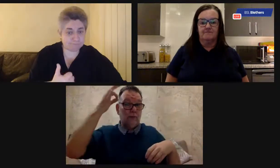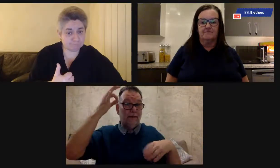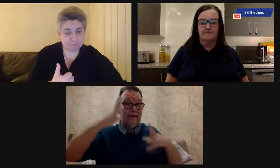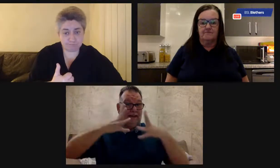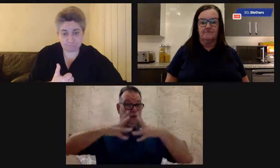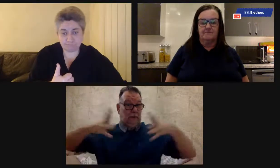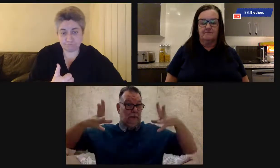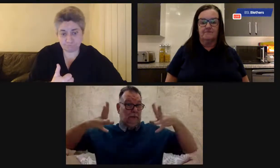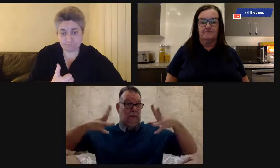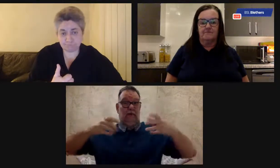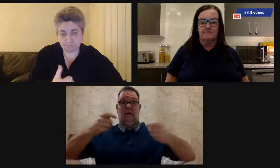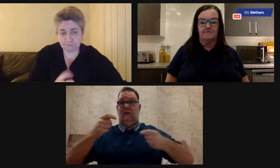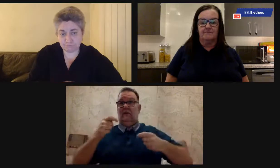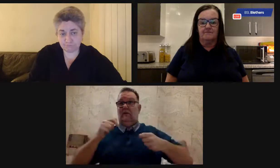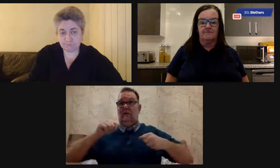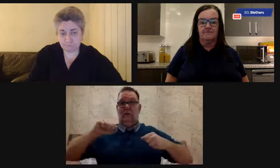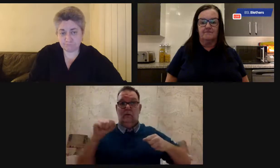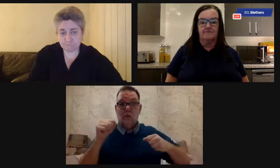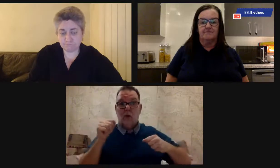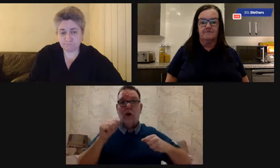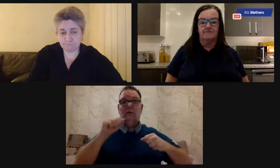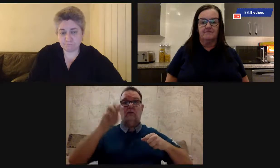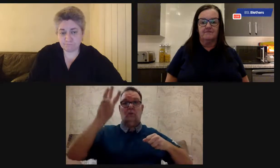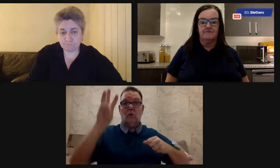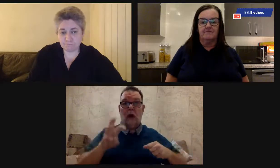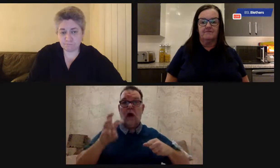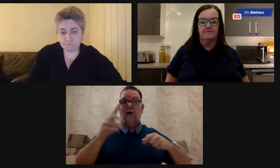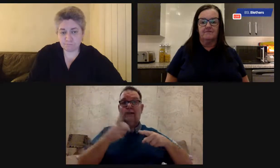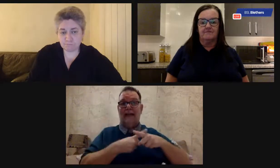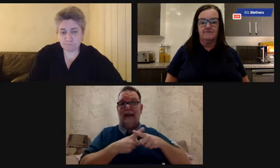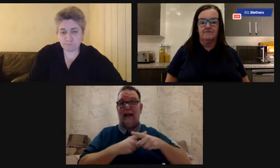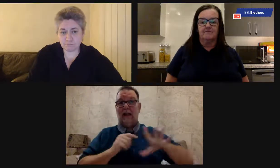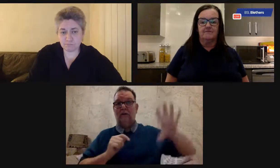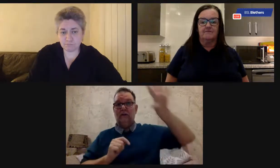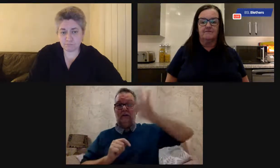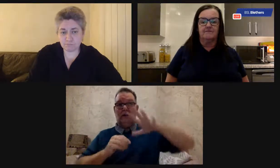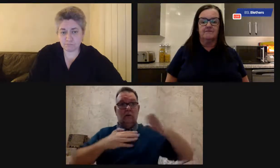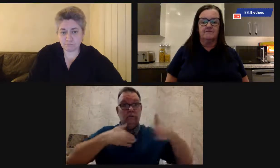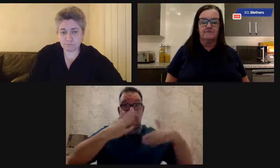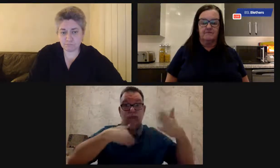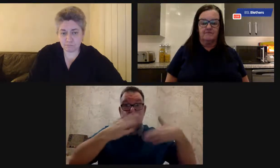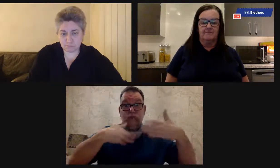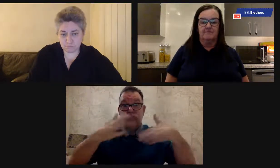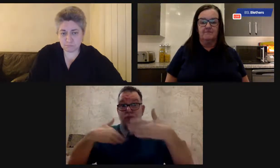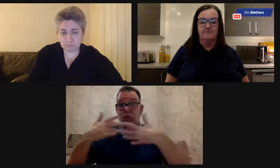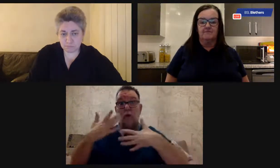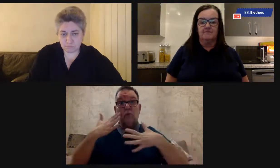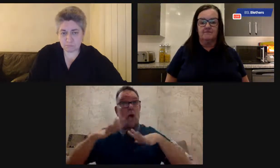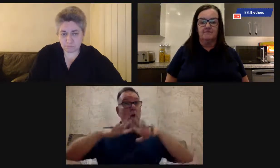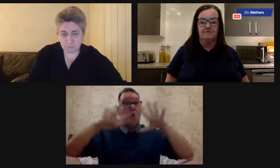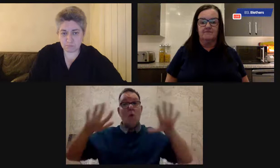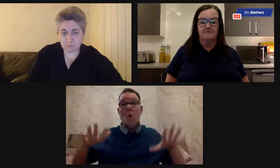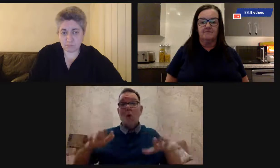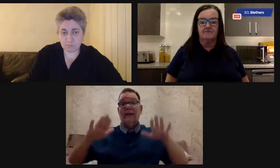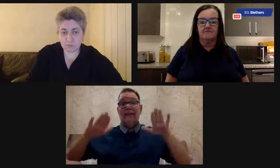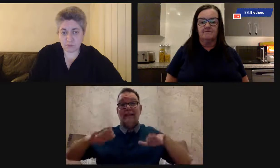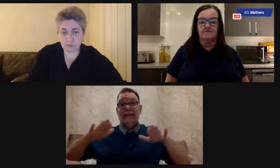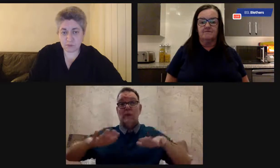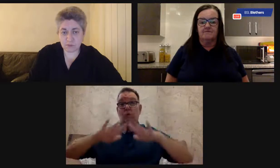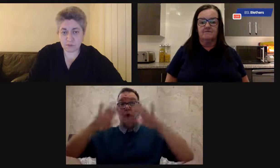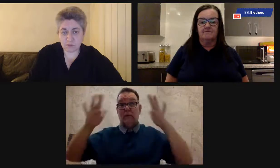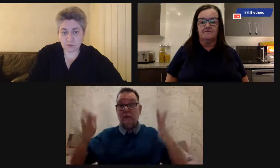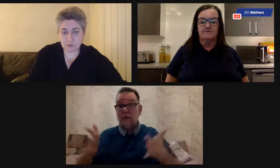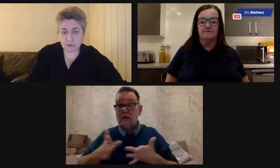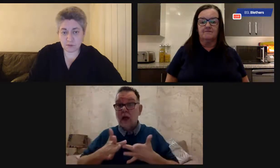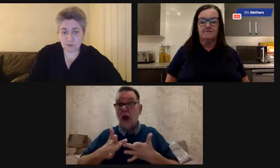So the reason I went for 50 plus was really it was the number of people around the area that seemed to be managed to give